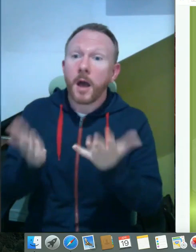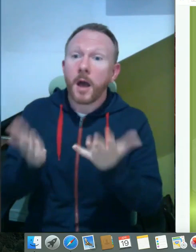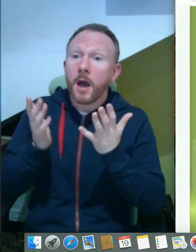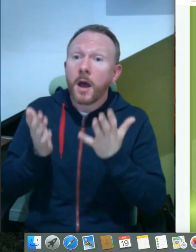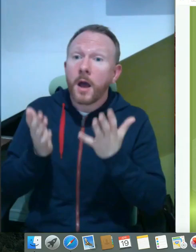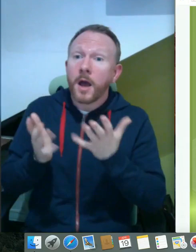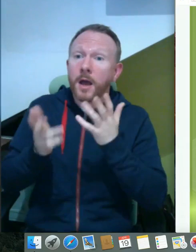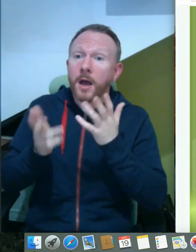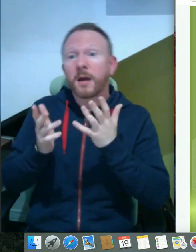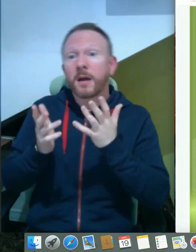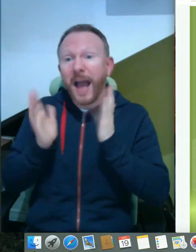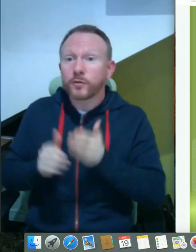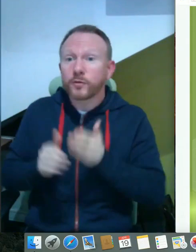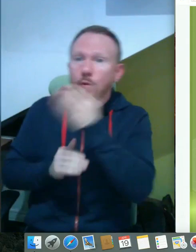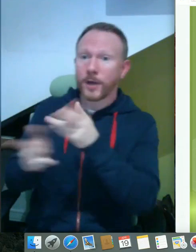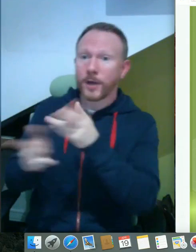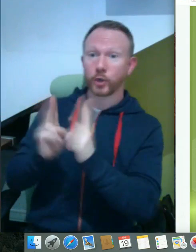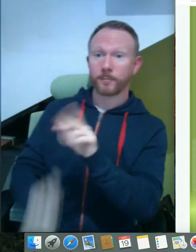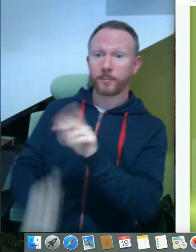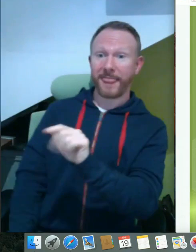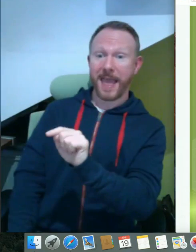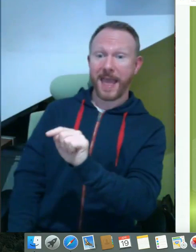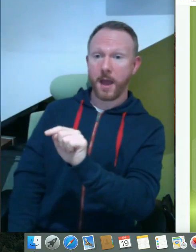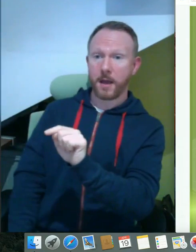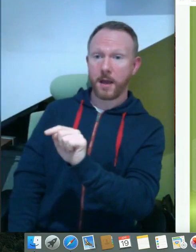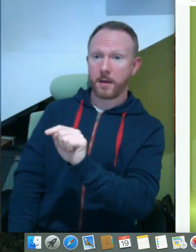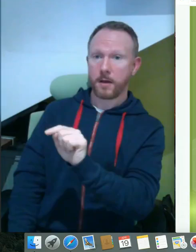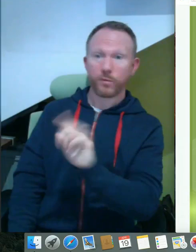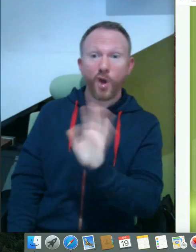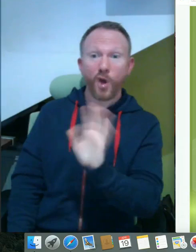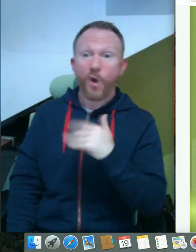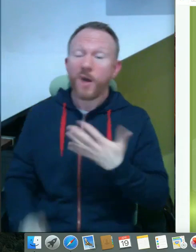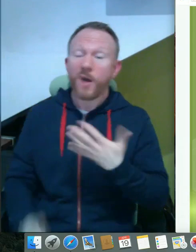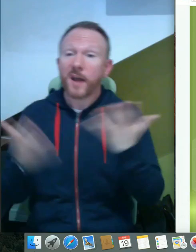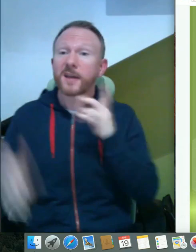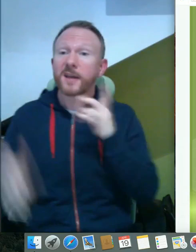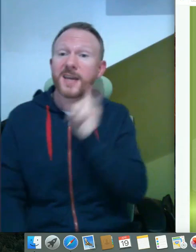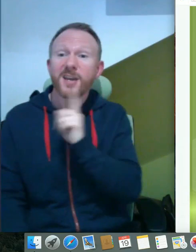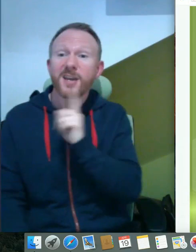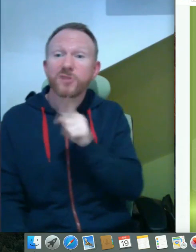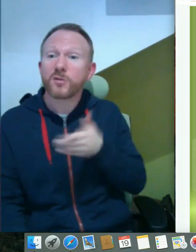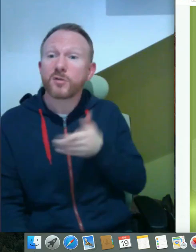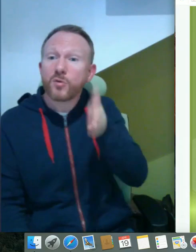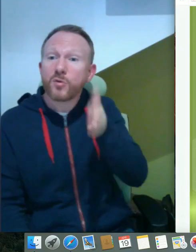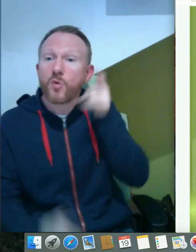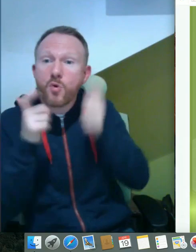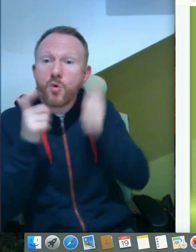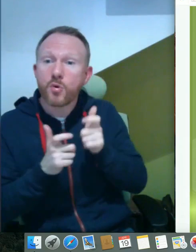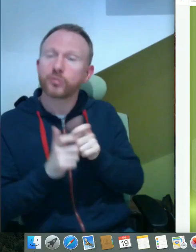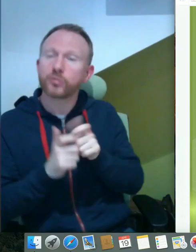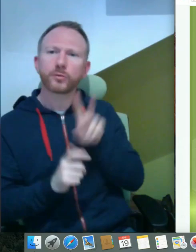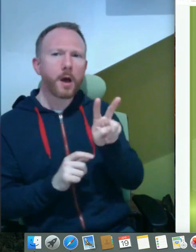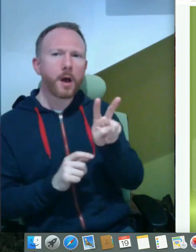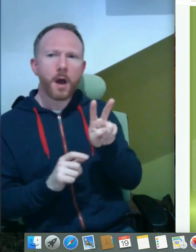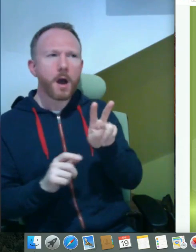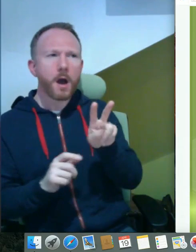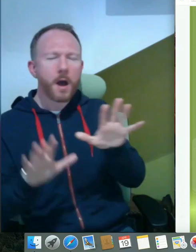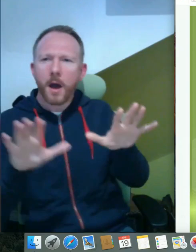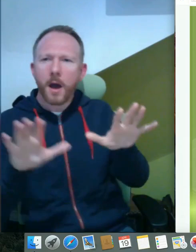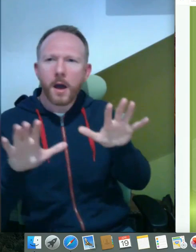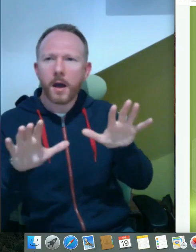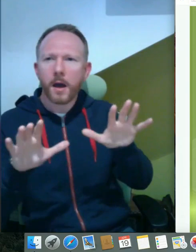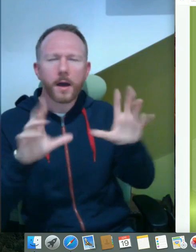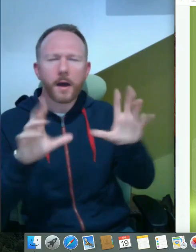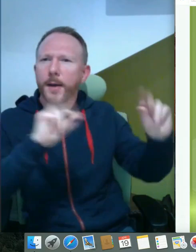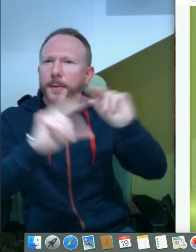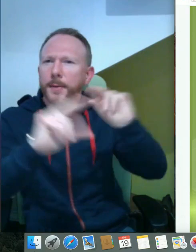for proceedings that are interpreted. Just go and familiarize yourself with courts and with the sort of language